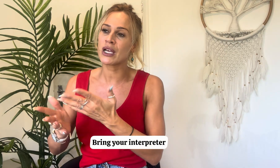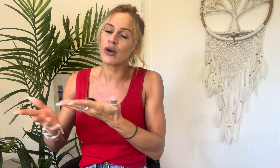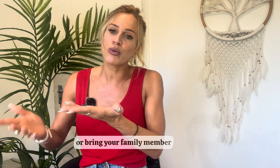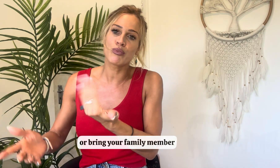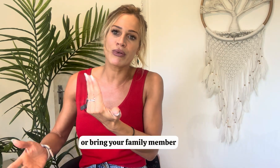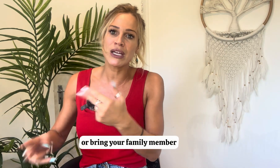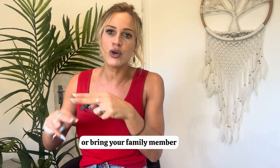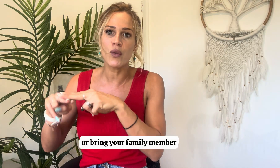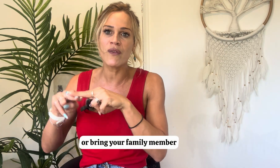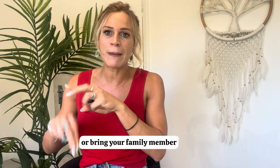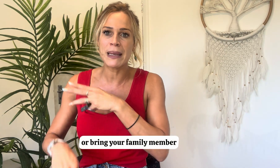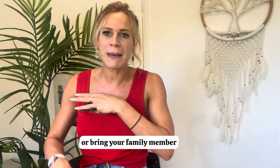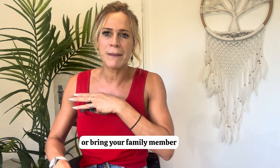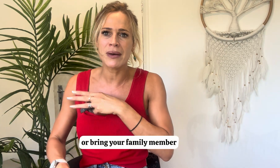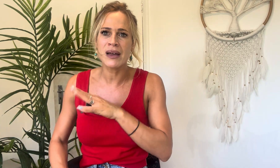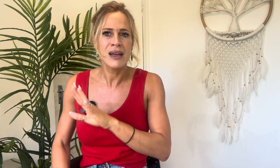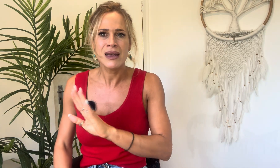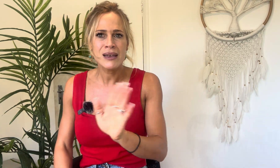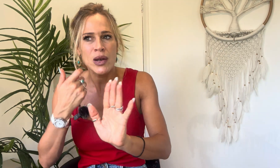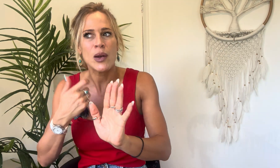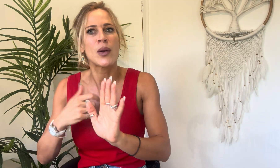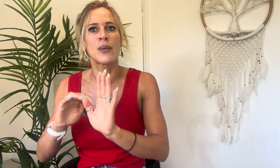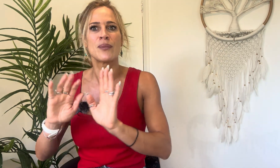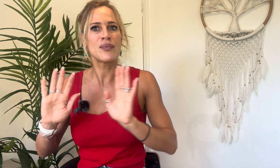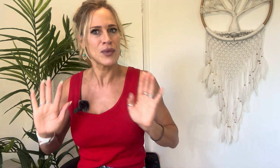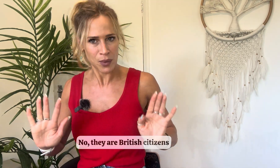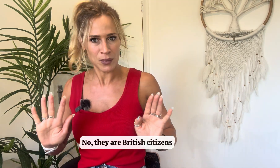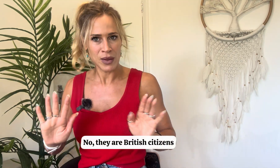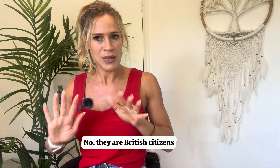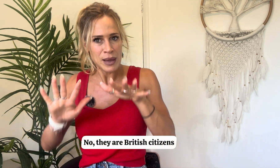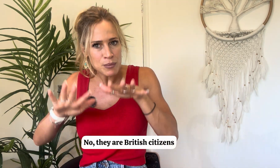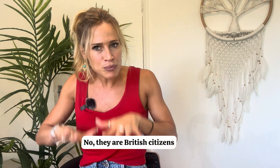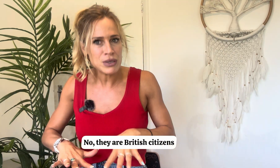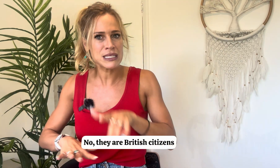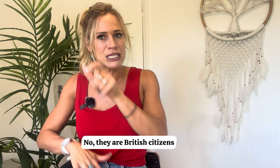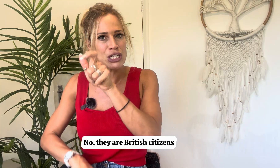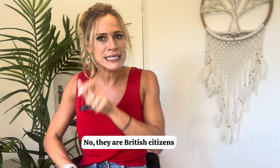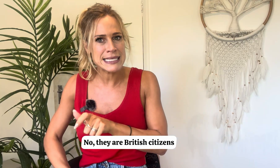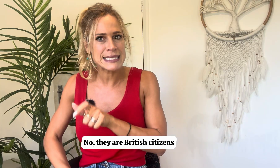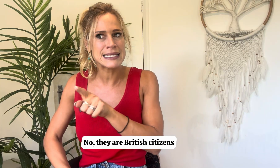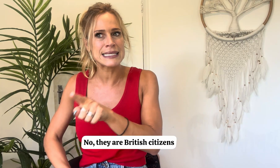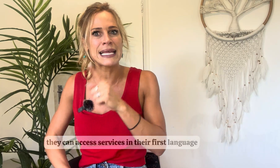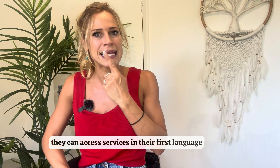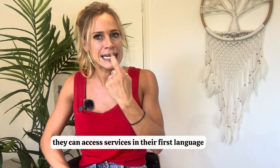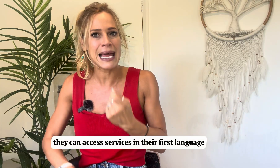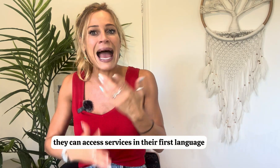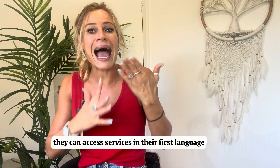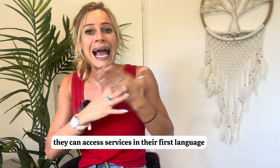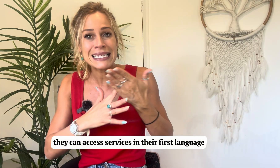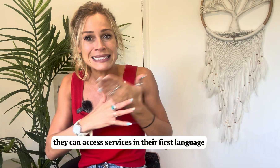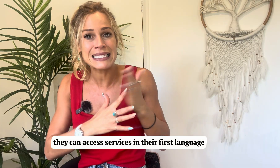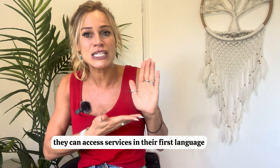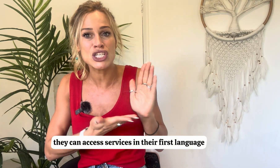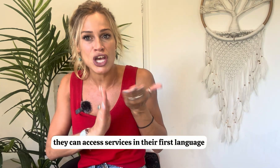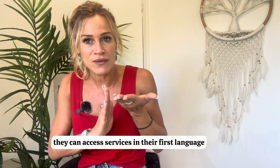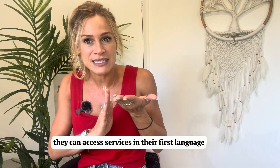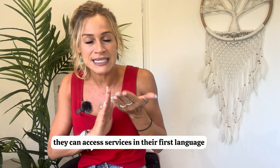or bring your family member. No. They are British citizens. They can access services